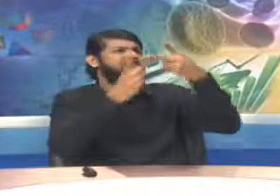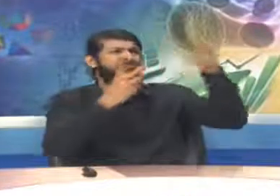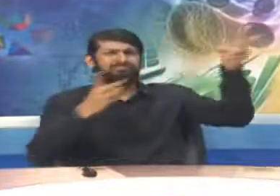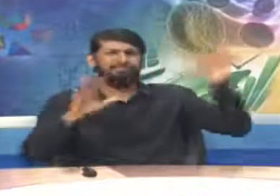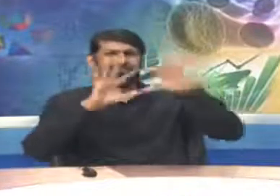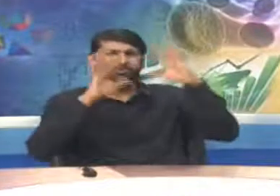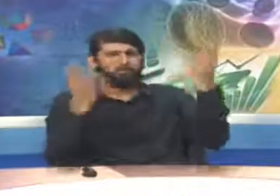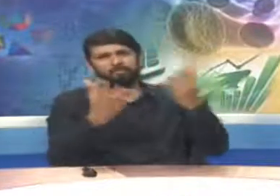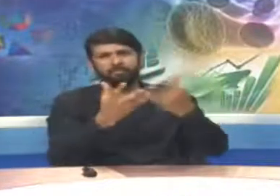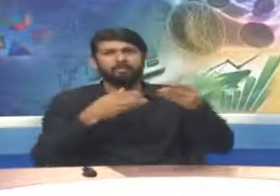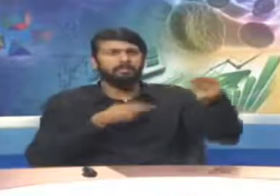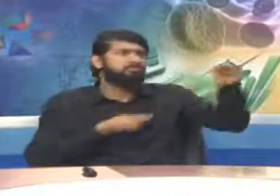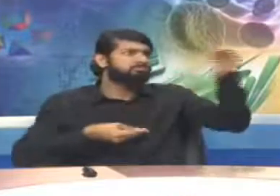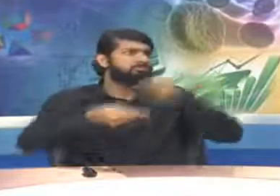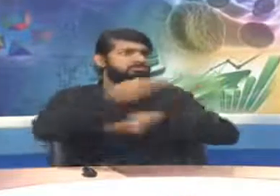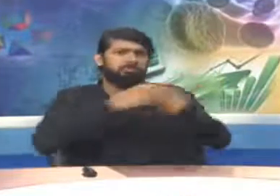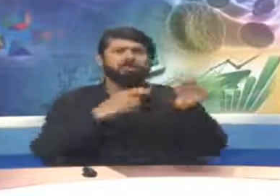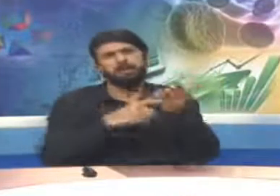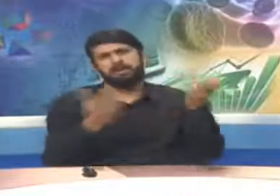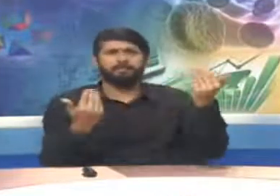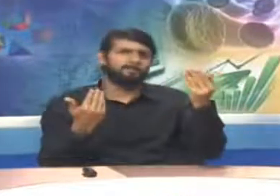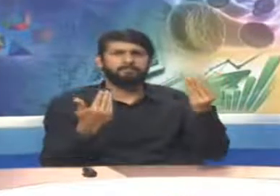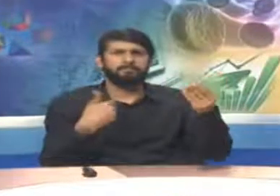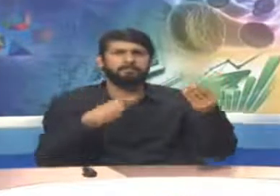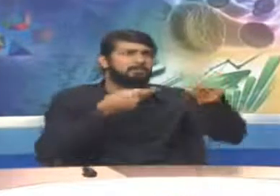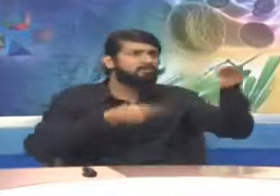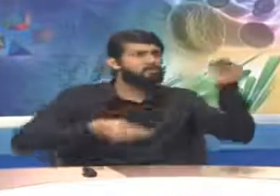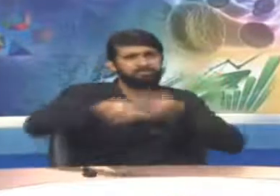ending up ultimately in